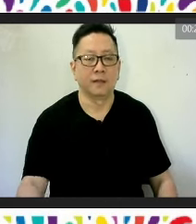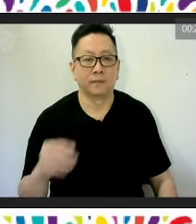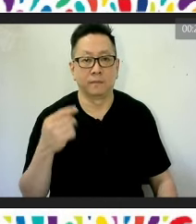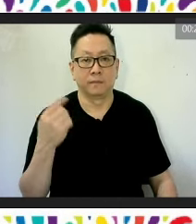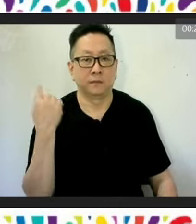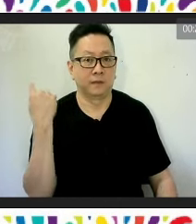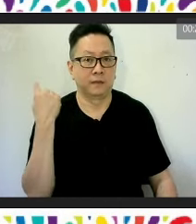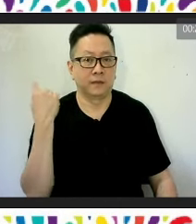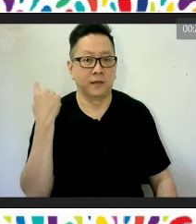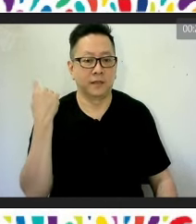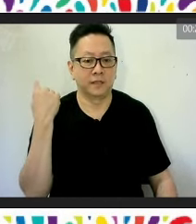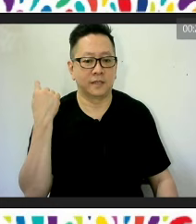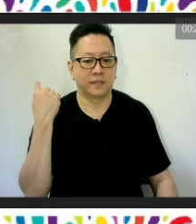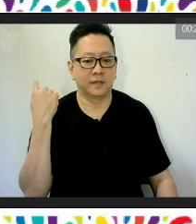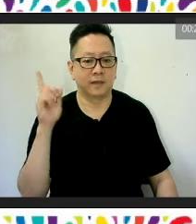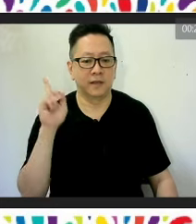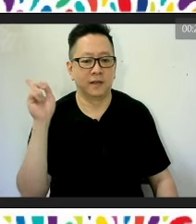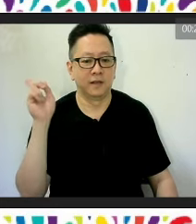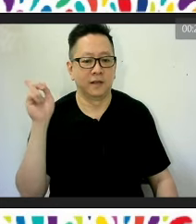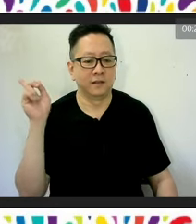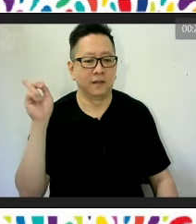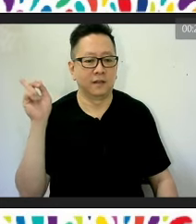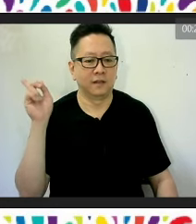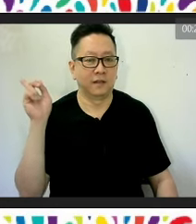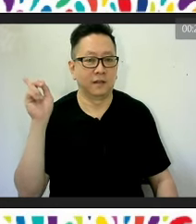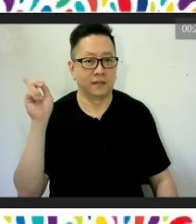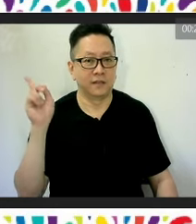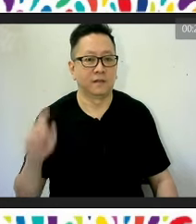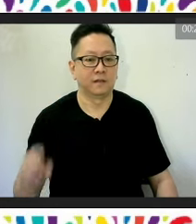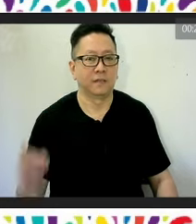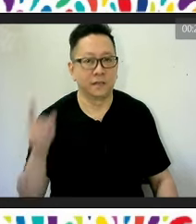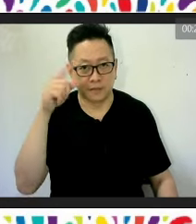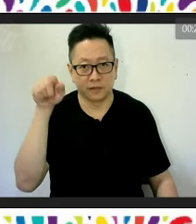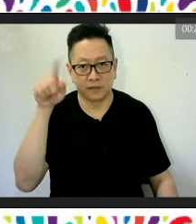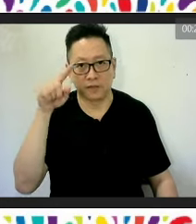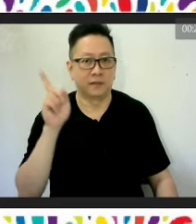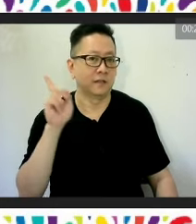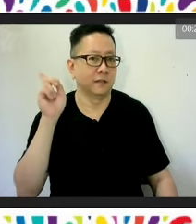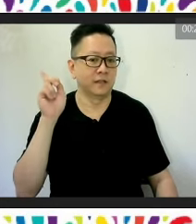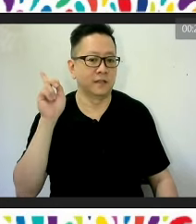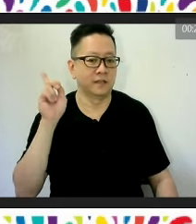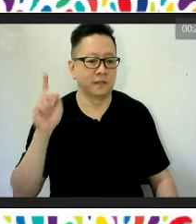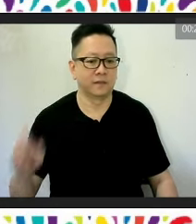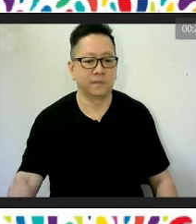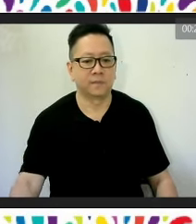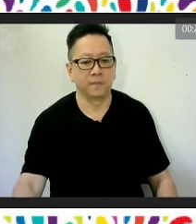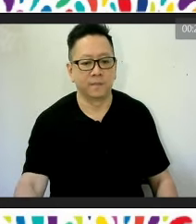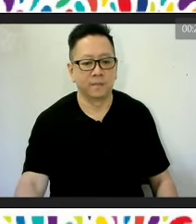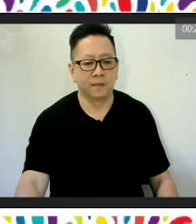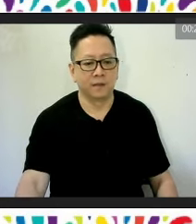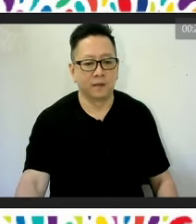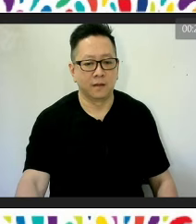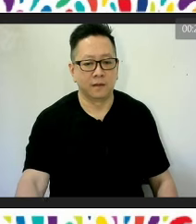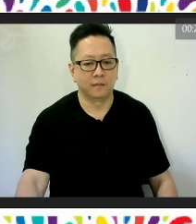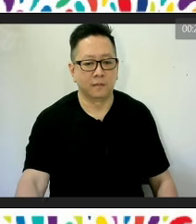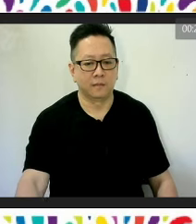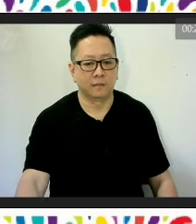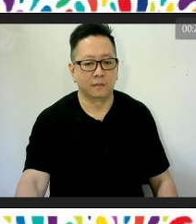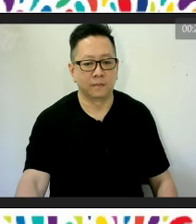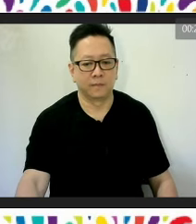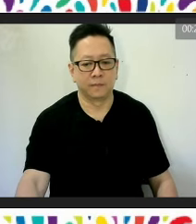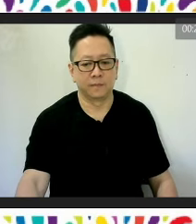Okay. Like this. Okay. Like this. Circle it like this.